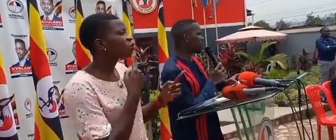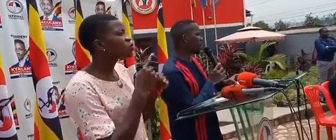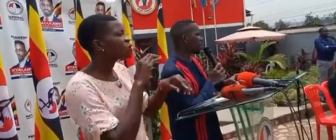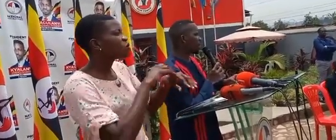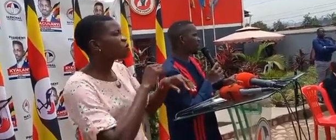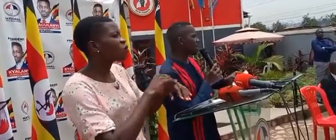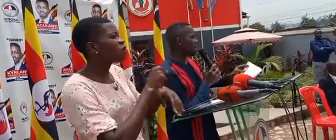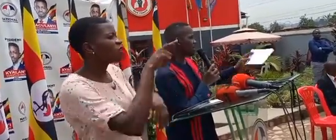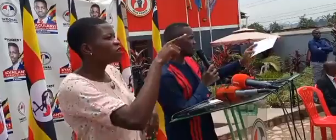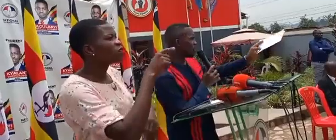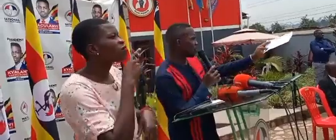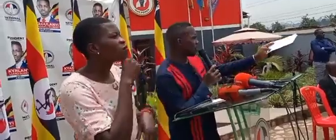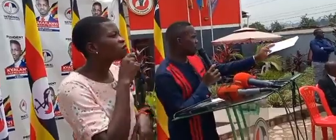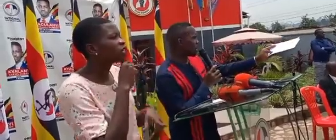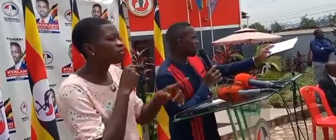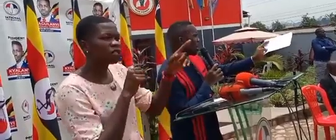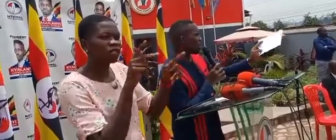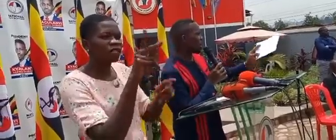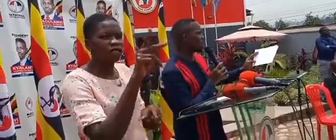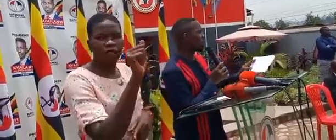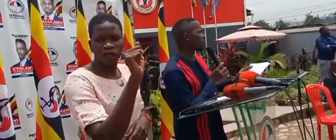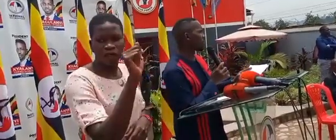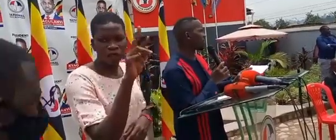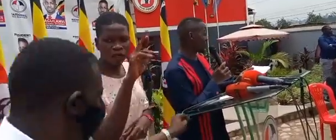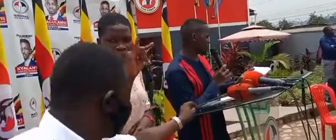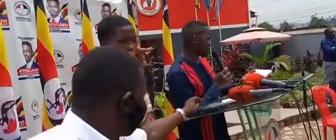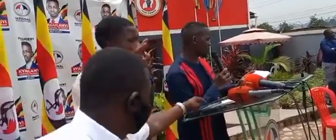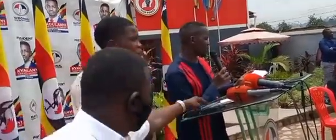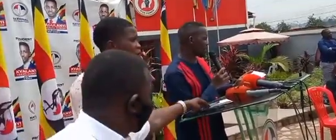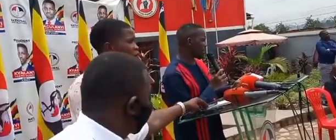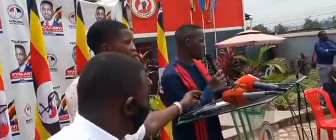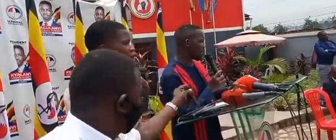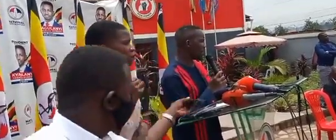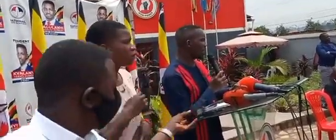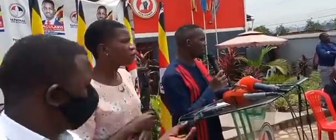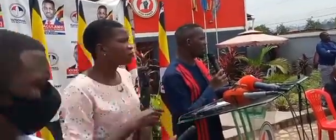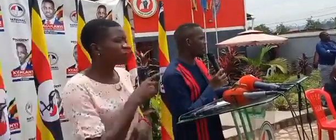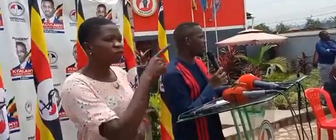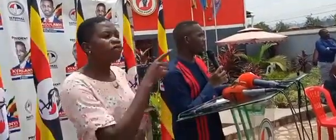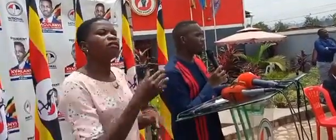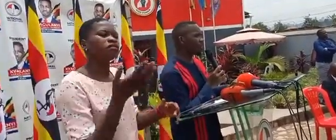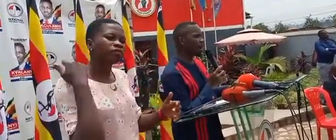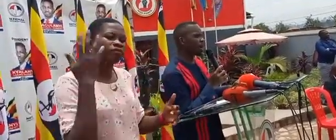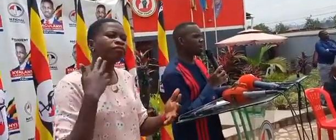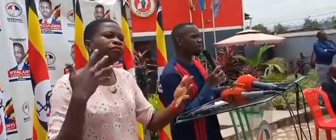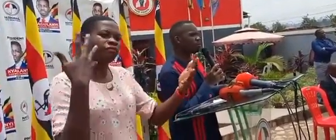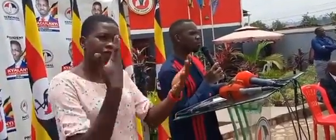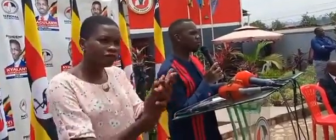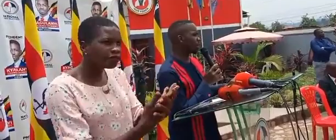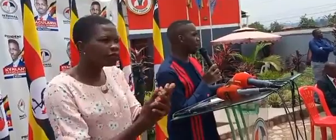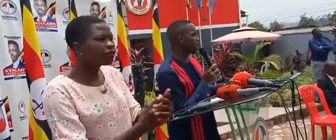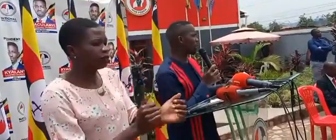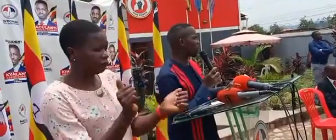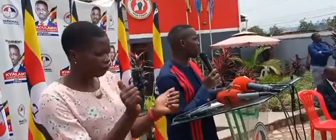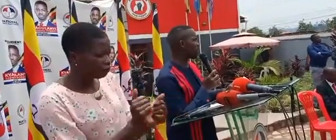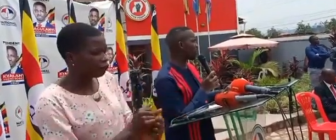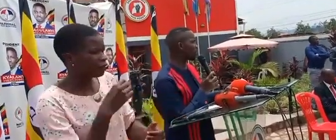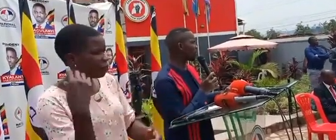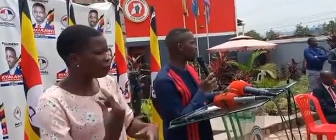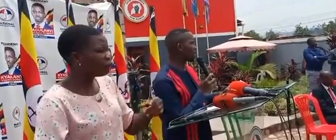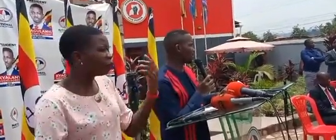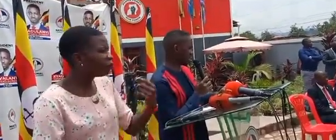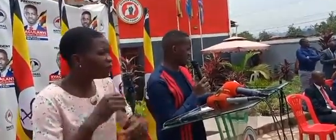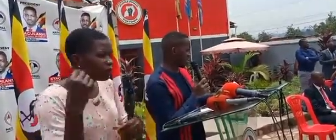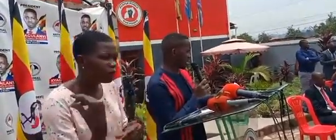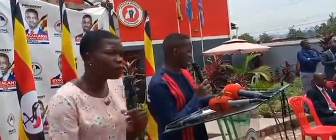muganga Karim waliwa ni Karim oyo waline wota jasebo na ye yawambiwa ne amtulukunya yabulira ko